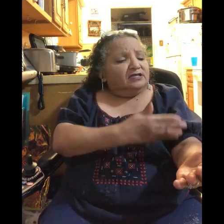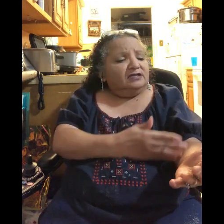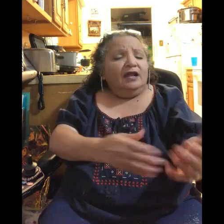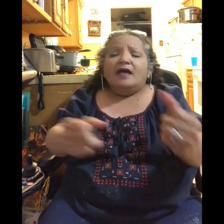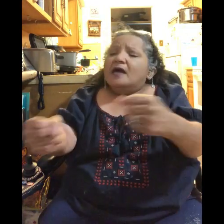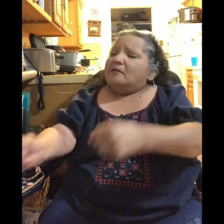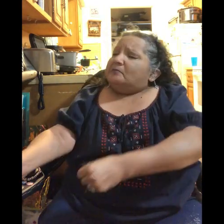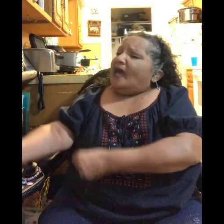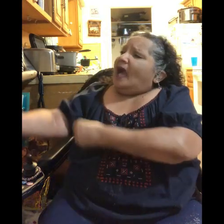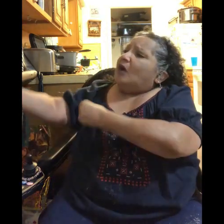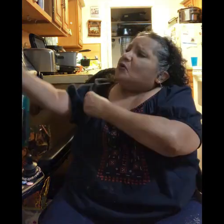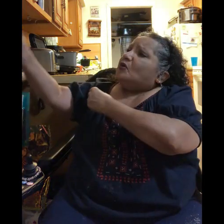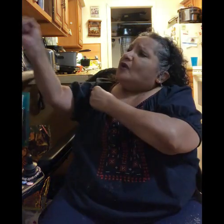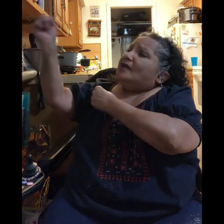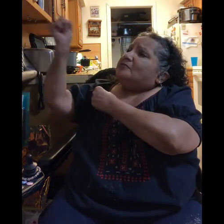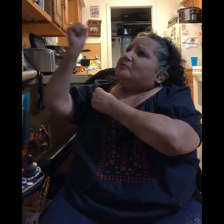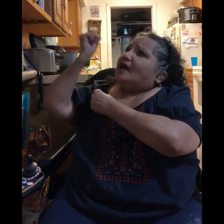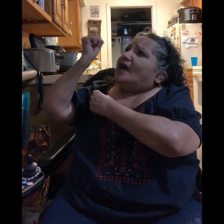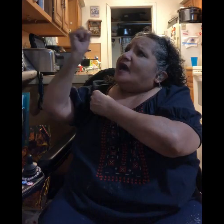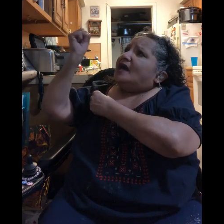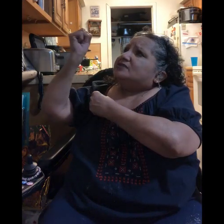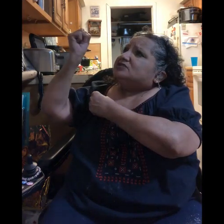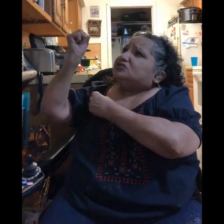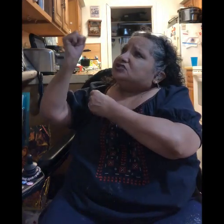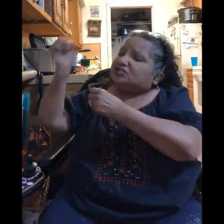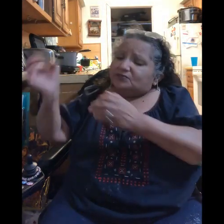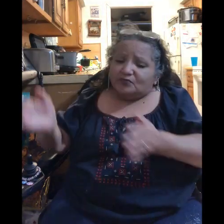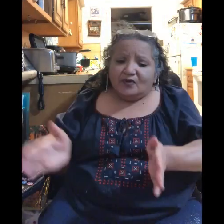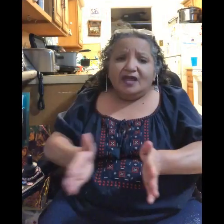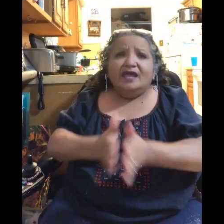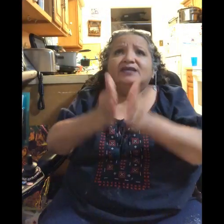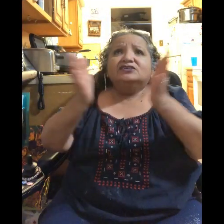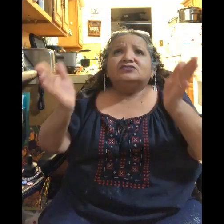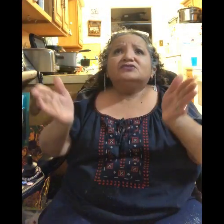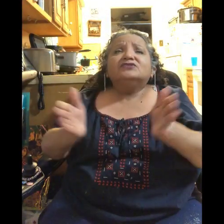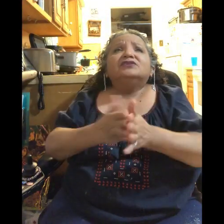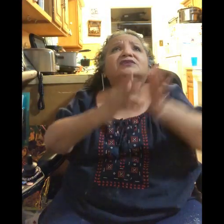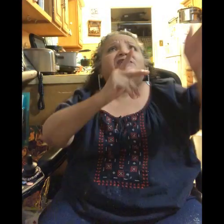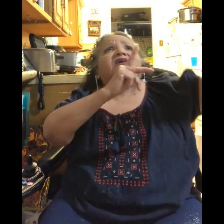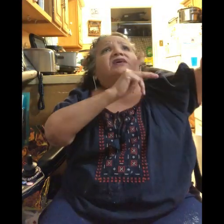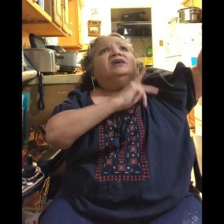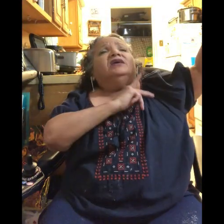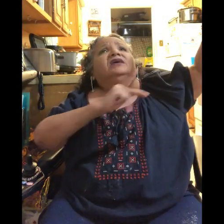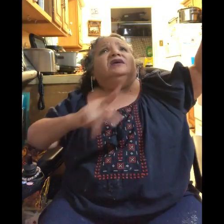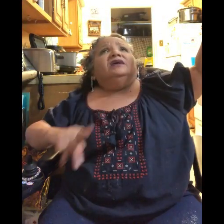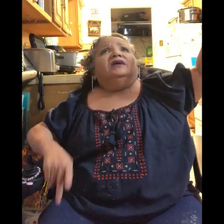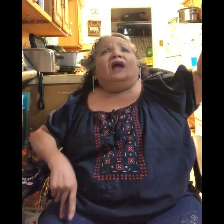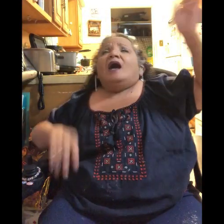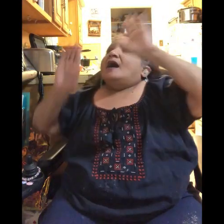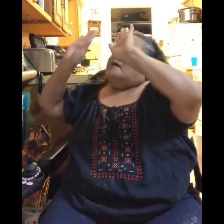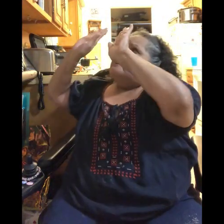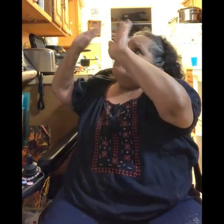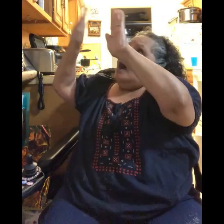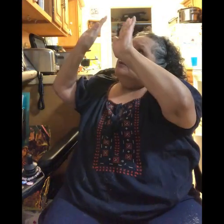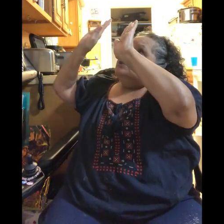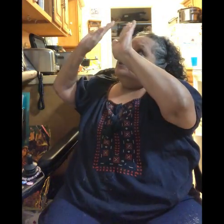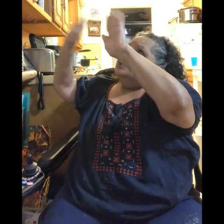sing. Power and majesty, praise to the King. Mountains